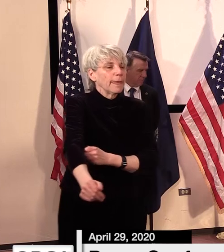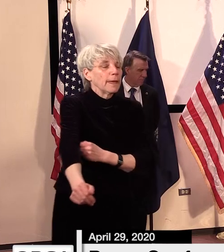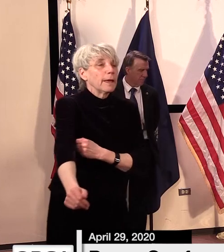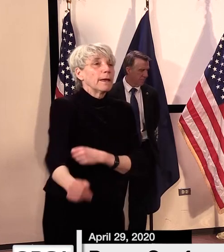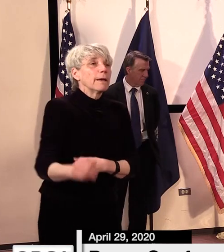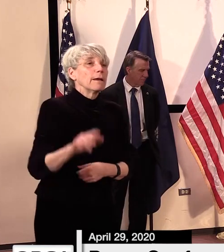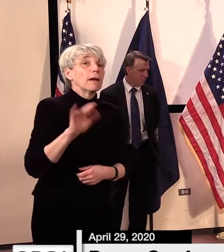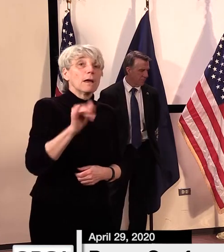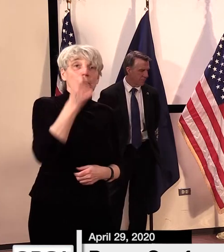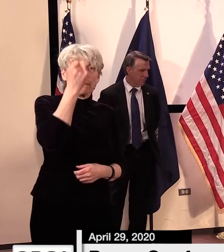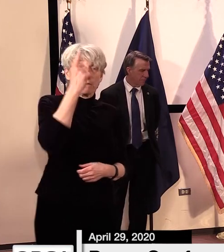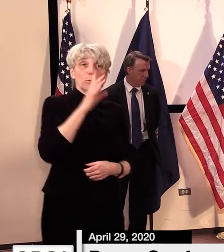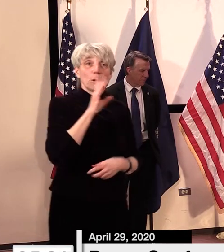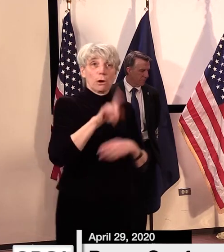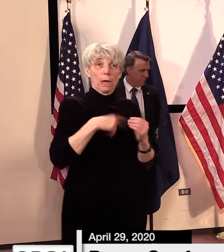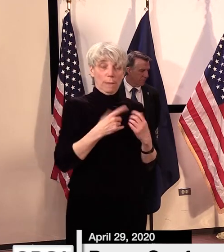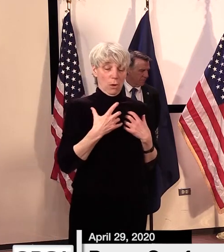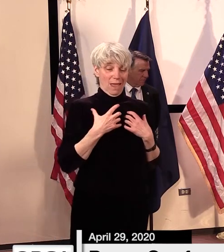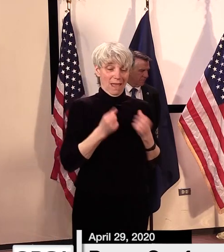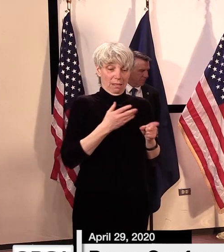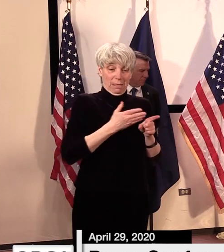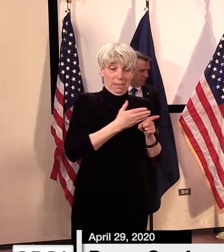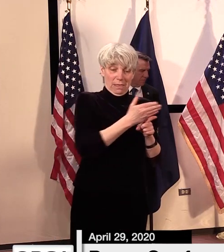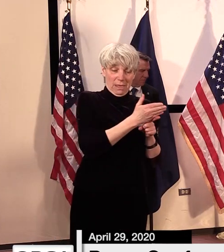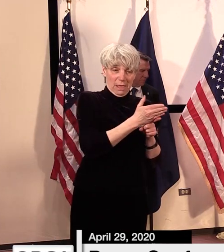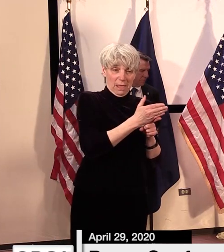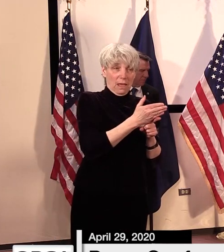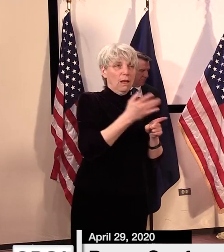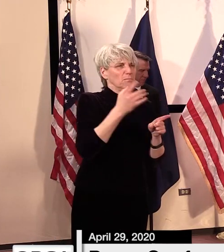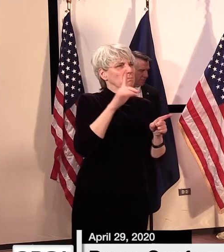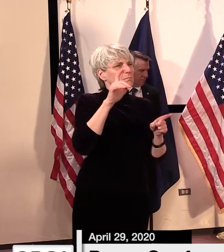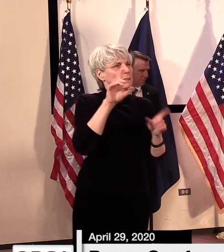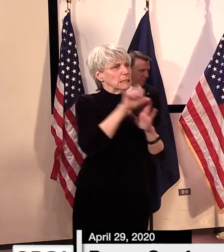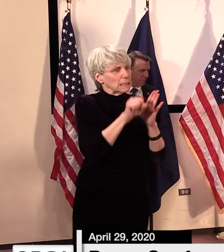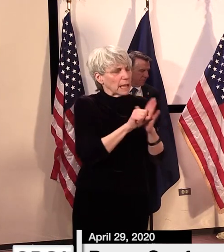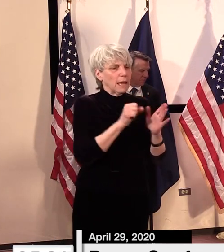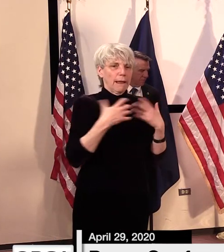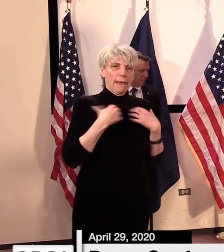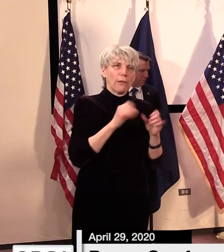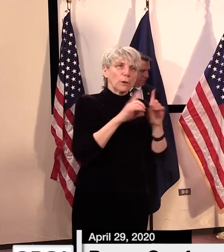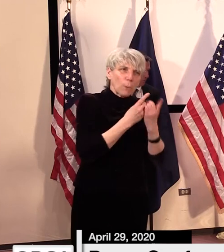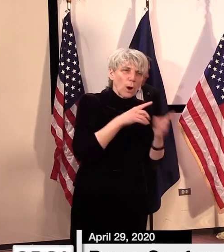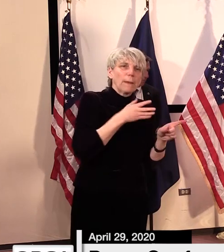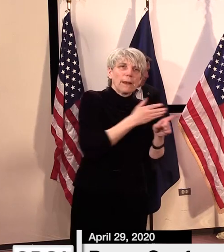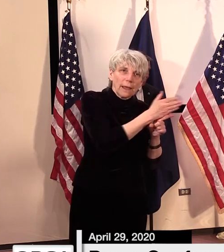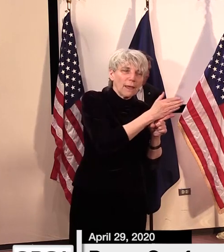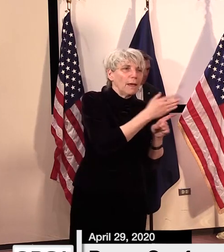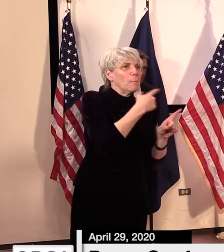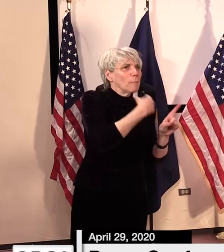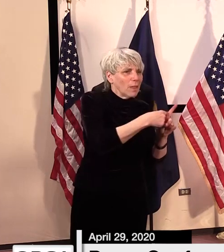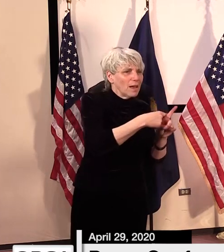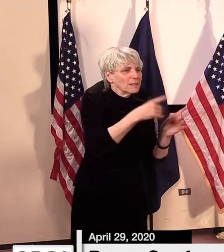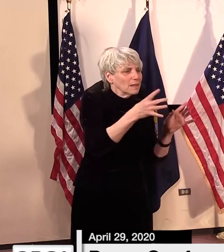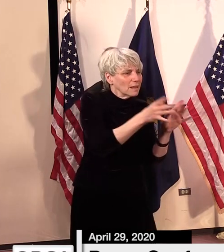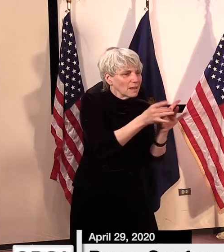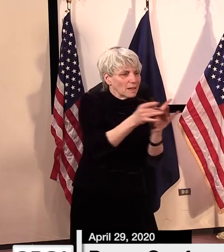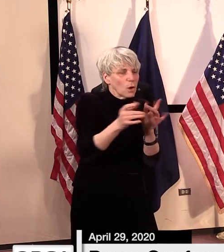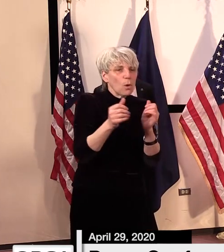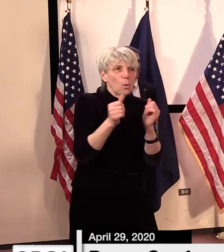government, but also across sectors in state government, in our ability to really work as a team and be